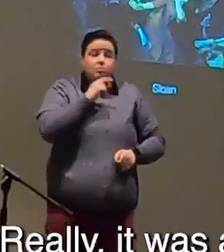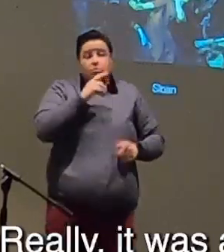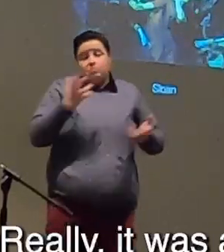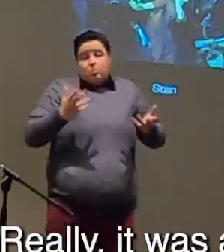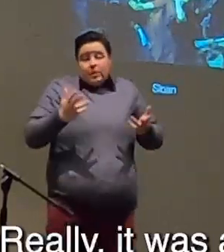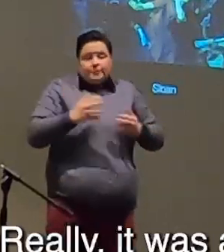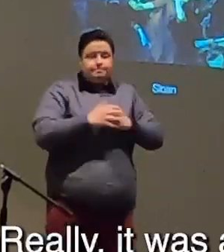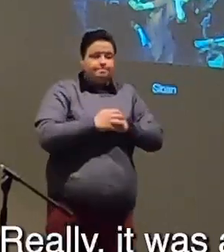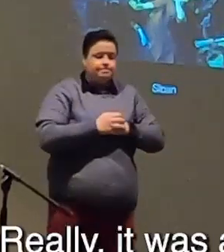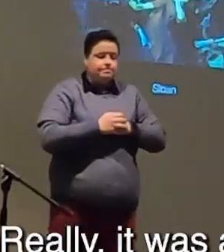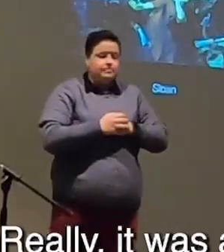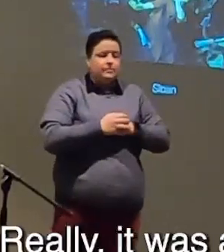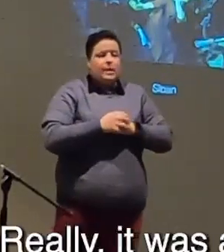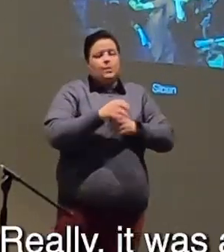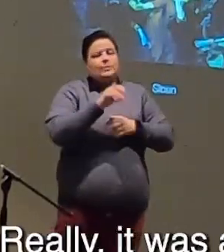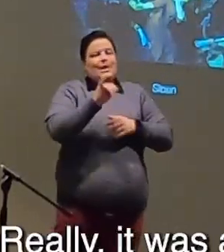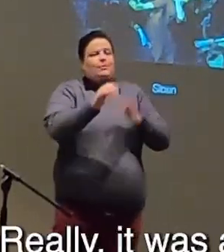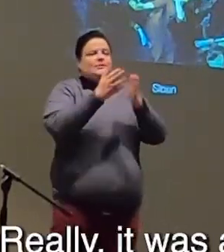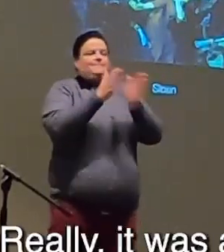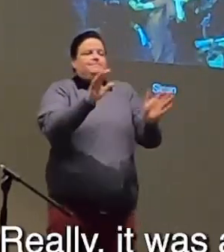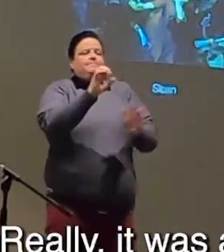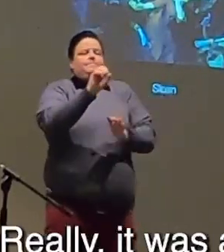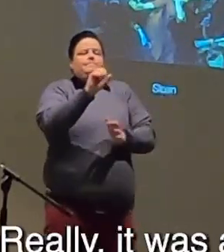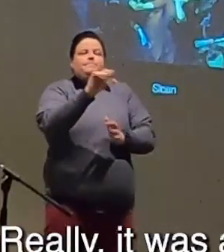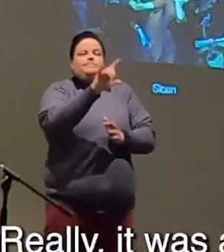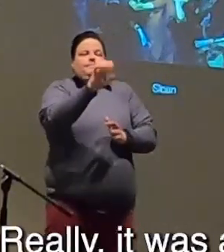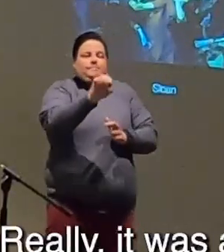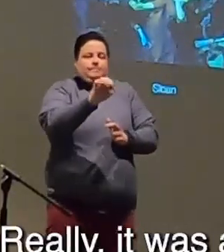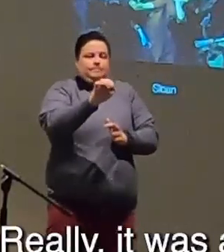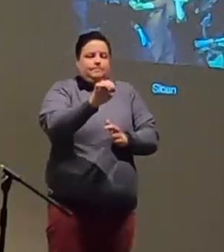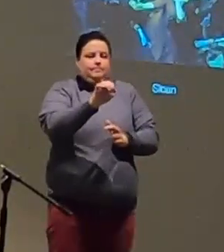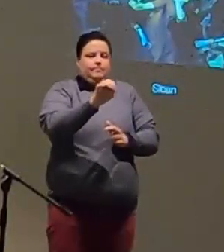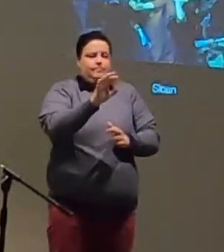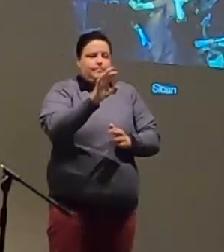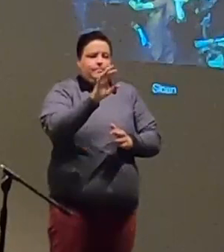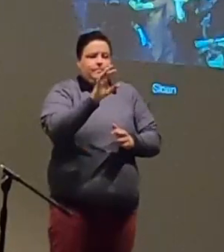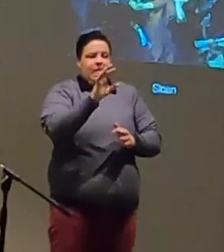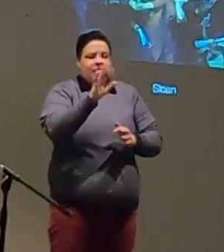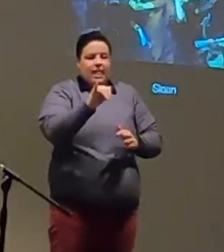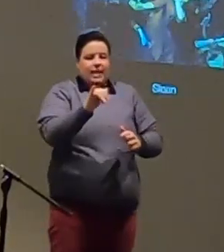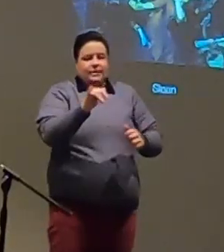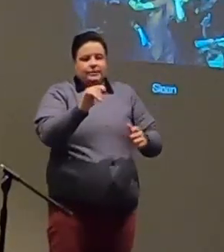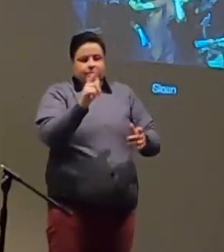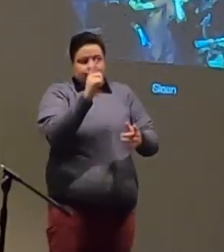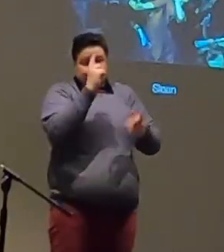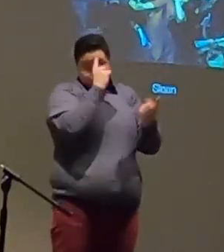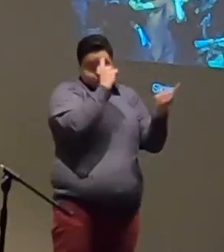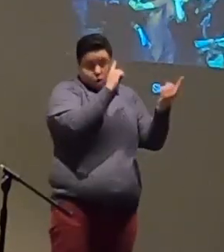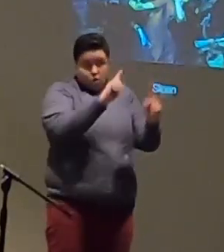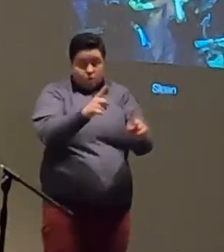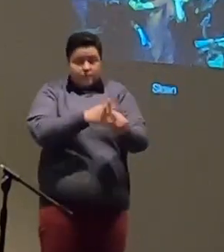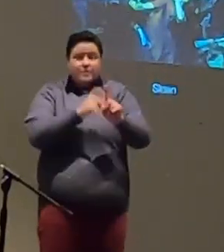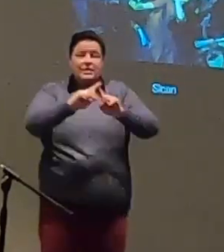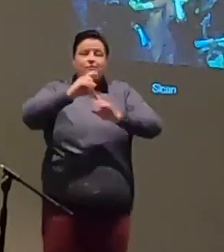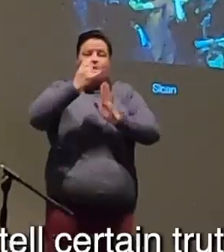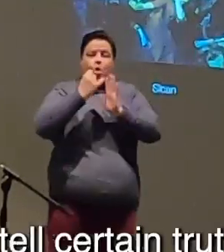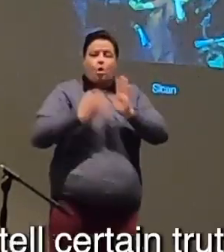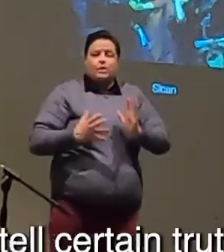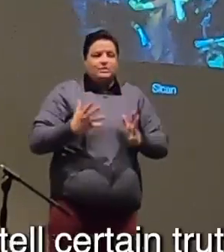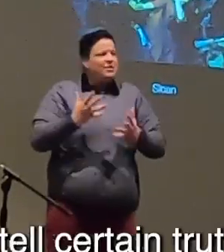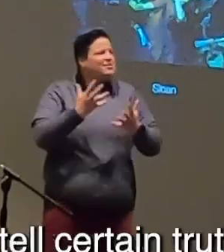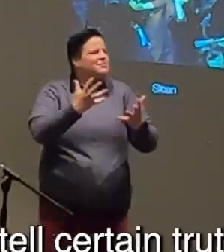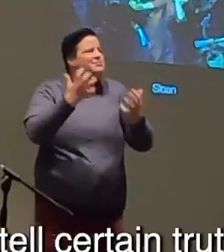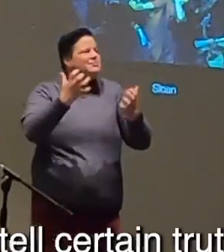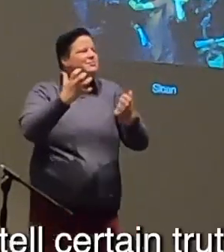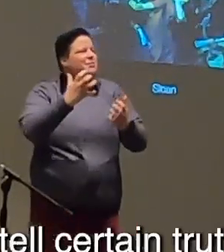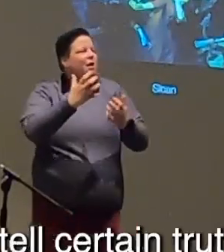was a style that the unification came from artists that had a desire to tell